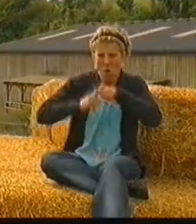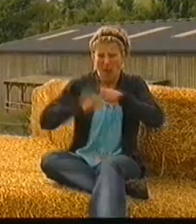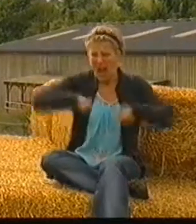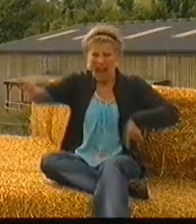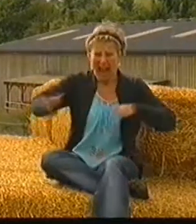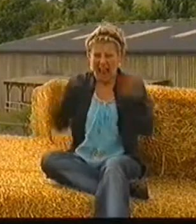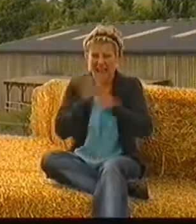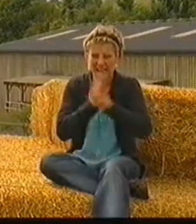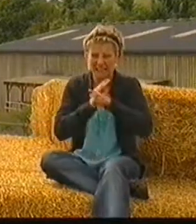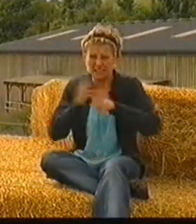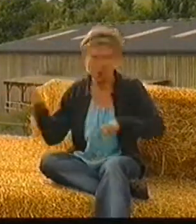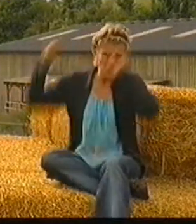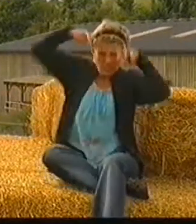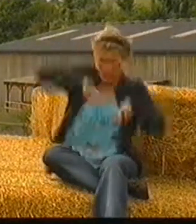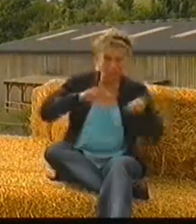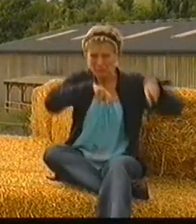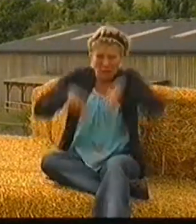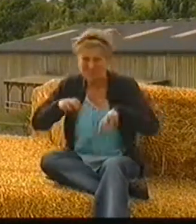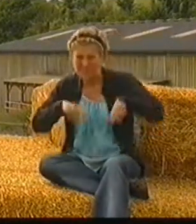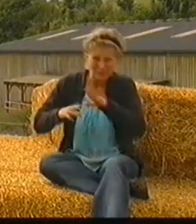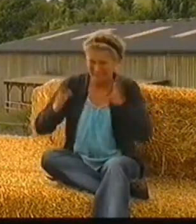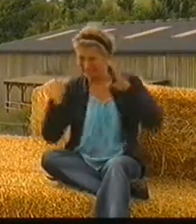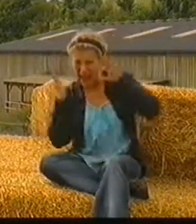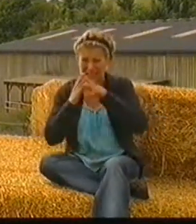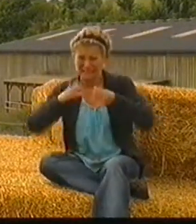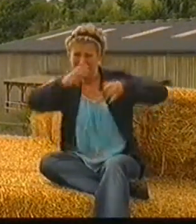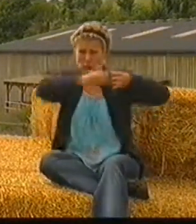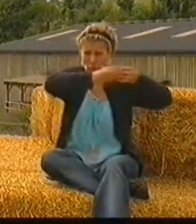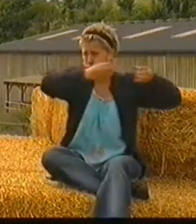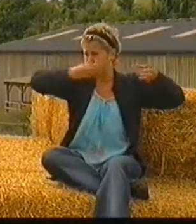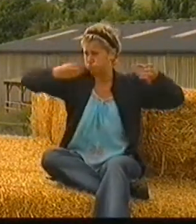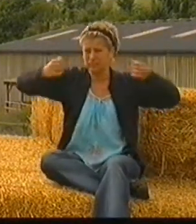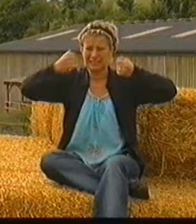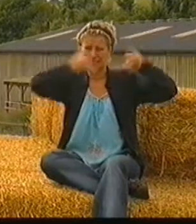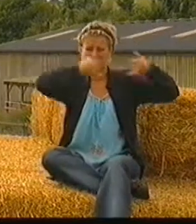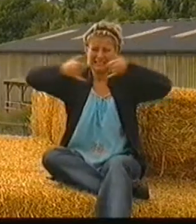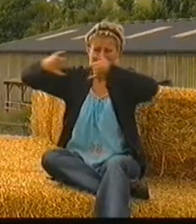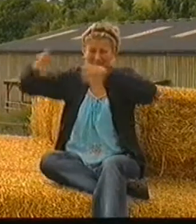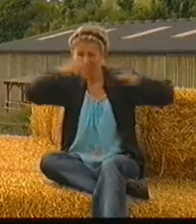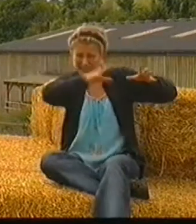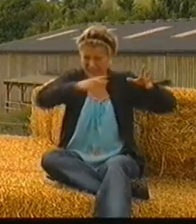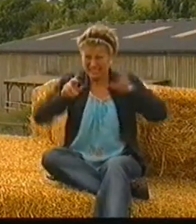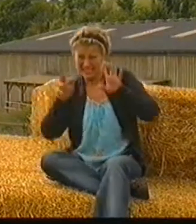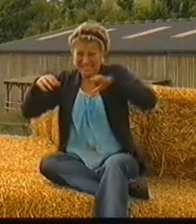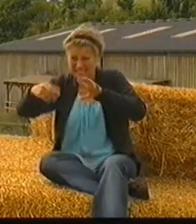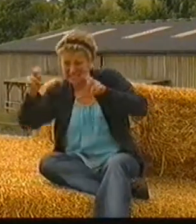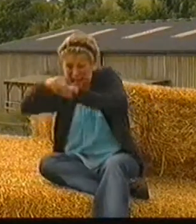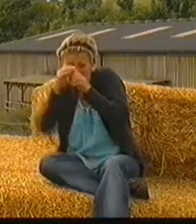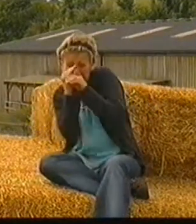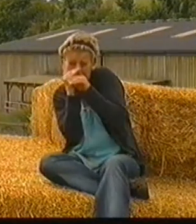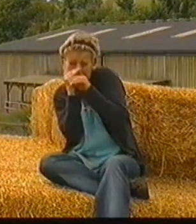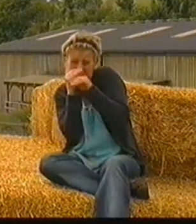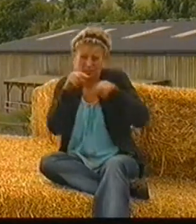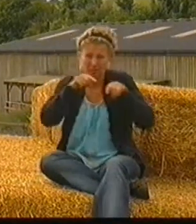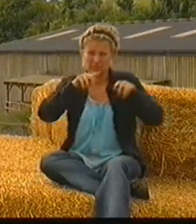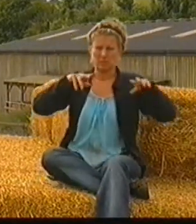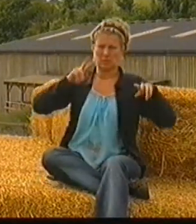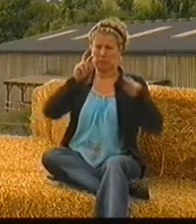"Quick," said Mr. Fox. "Hide!" He and Badger and the smallest fox jumped up onto a shelf and crouched behind a row of big